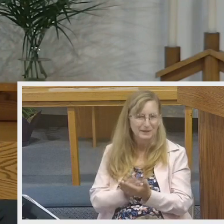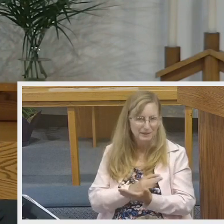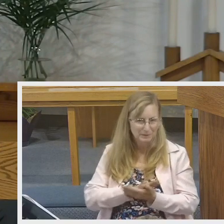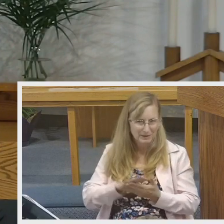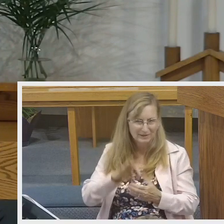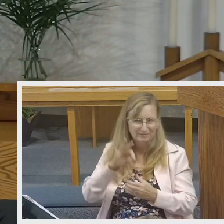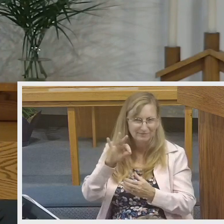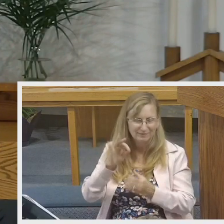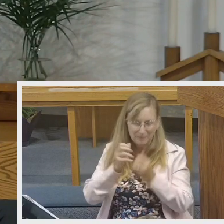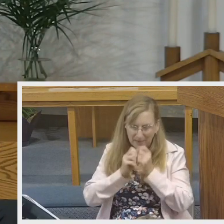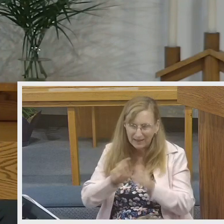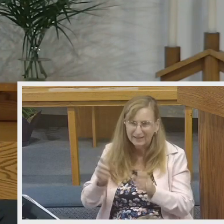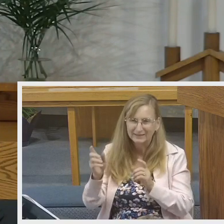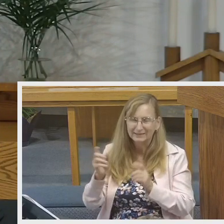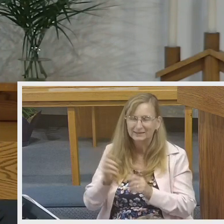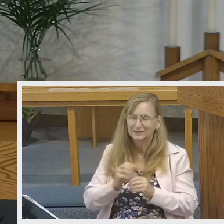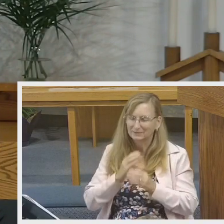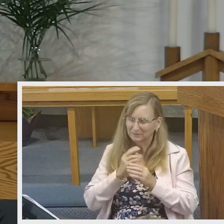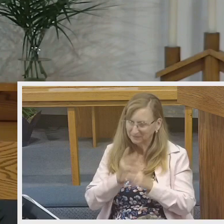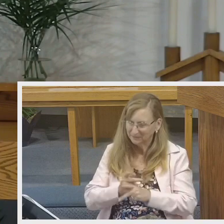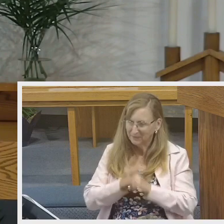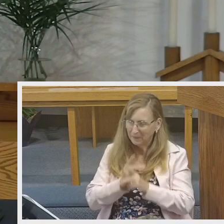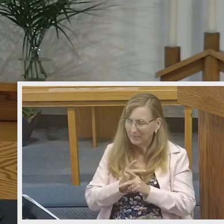preserve you.